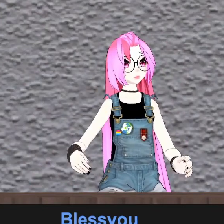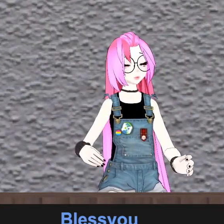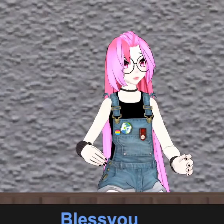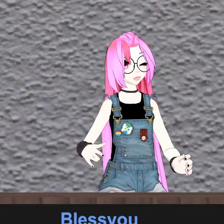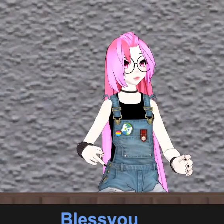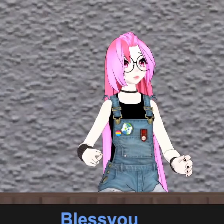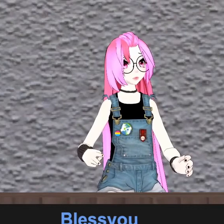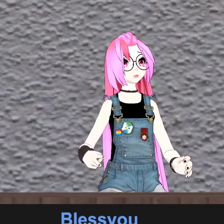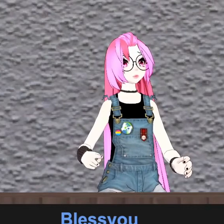Teachers.